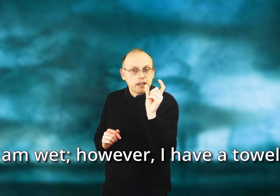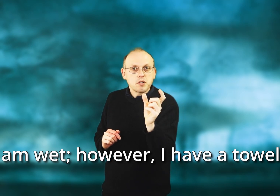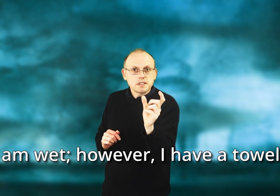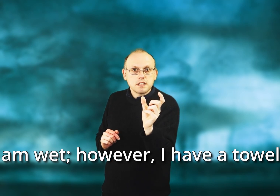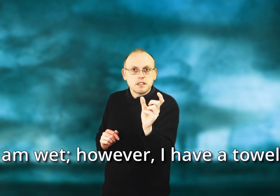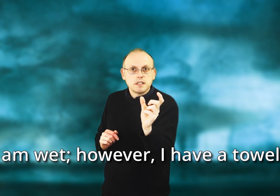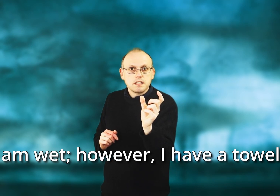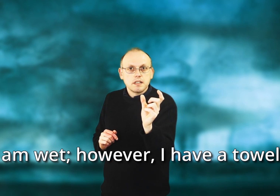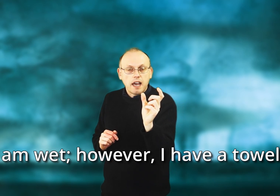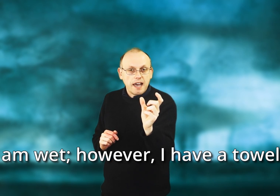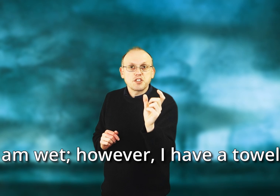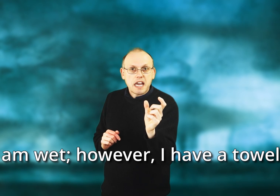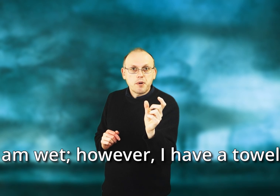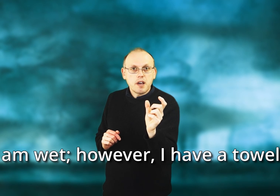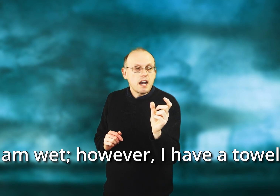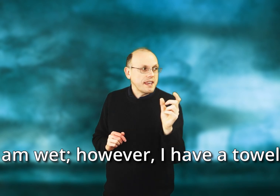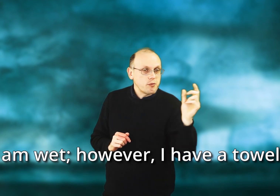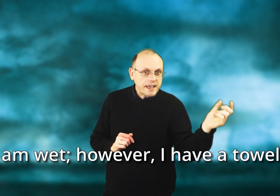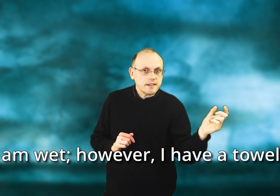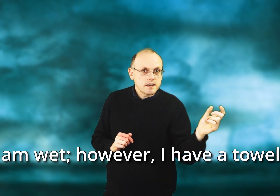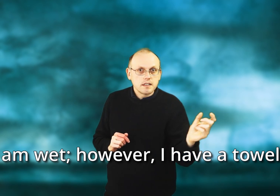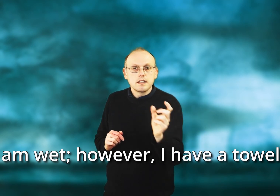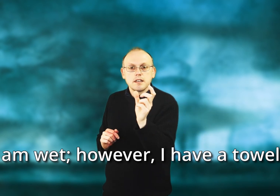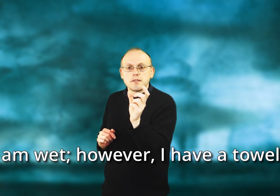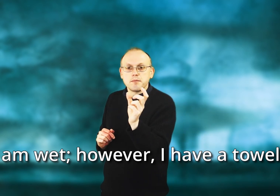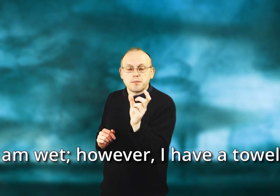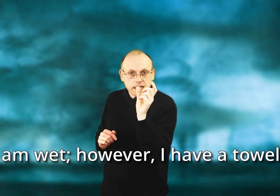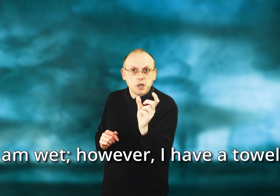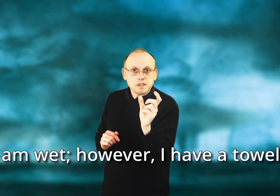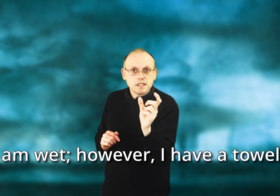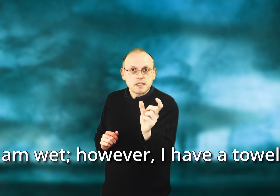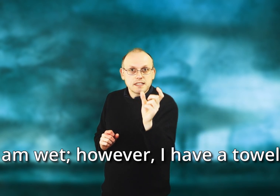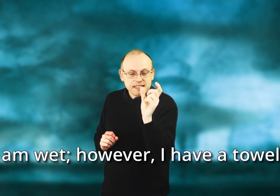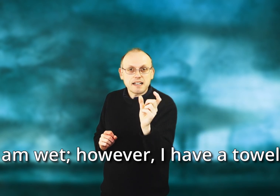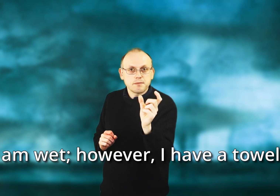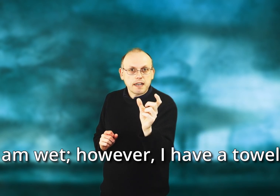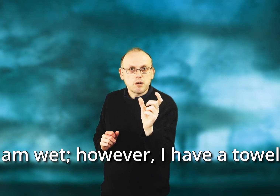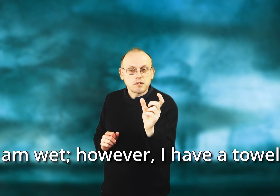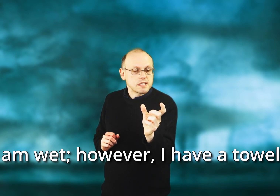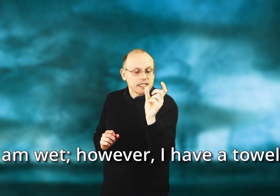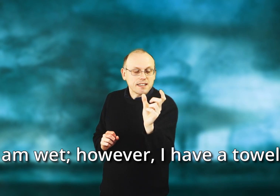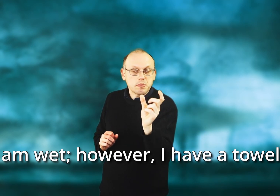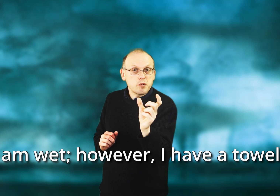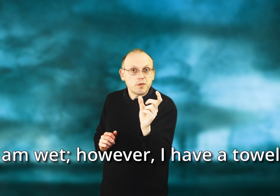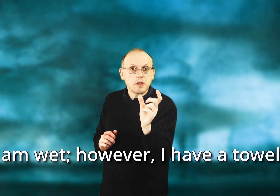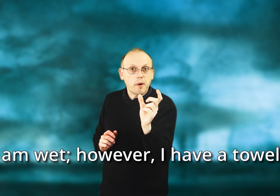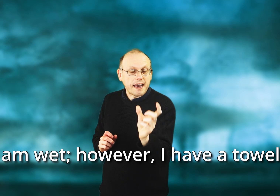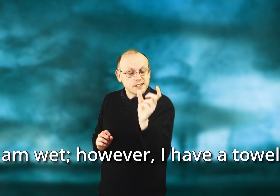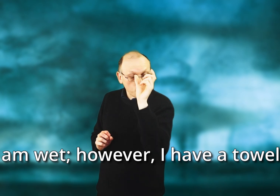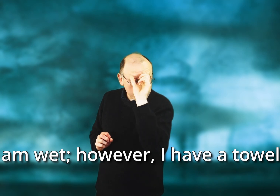because I had a shower, I am wet, because starts my clause. Cannot be moved anywhere. It will always